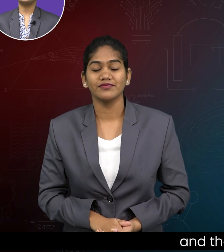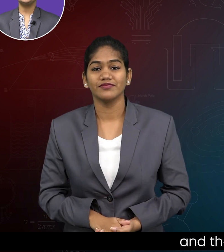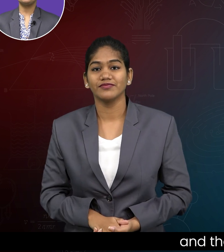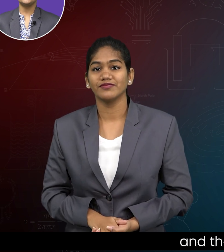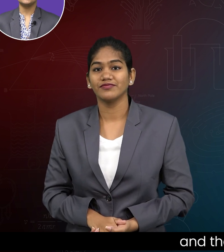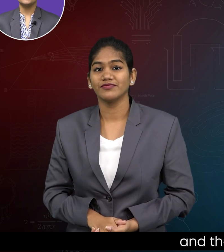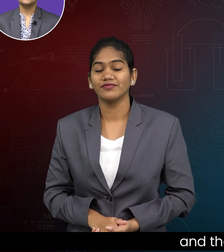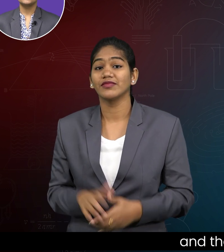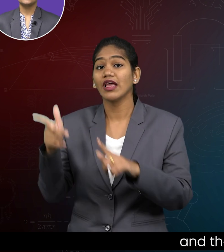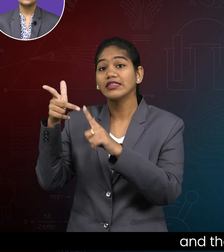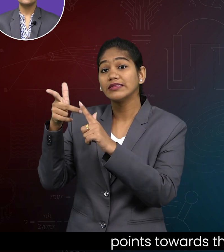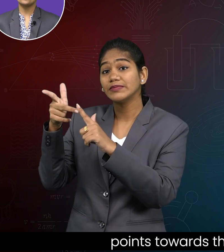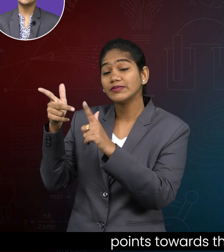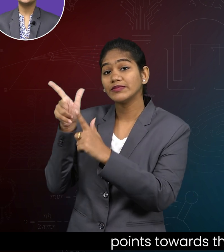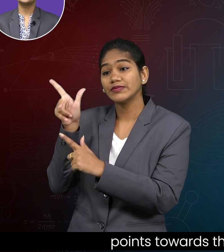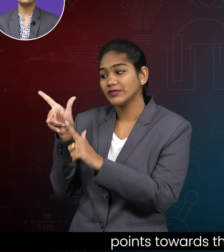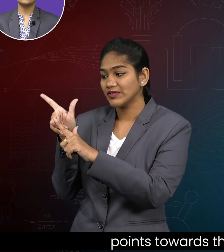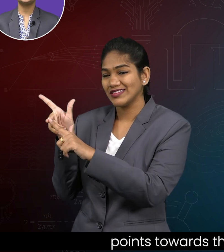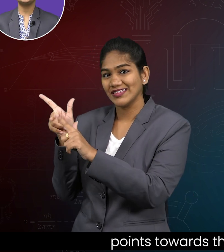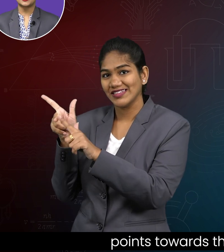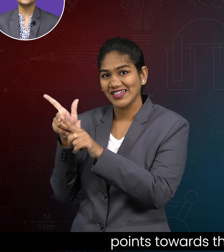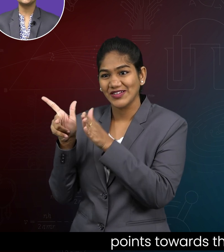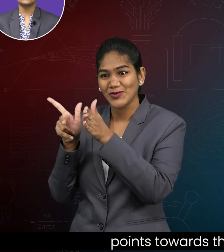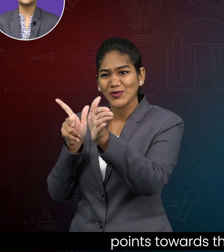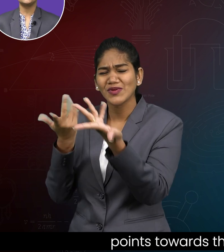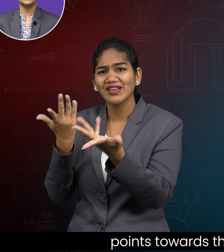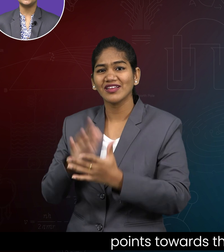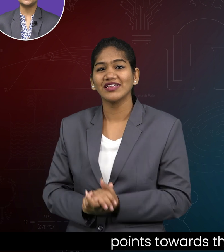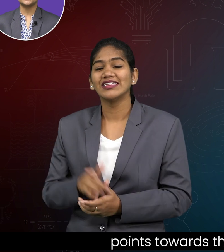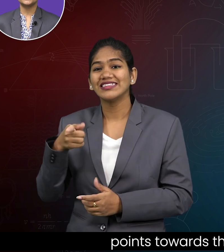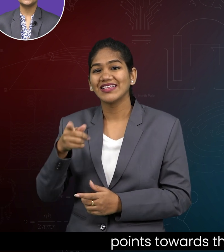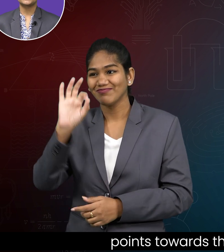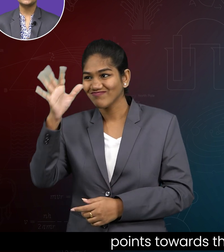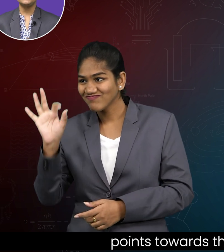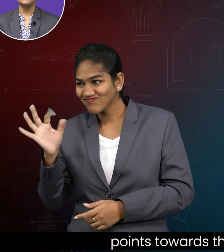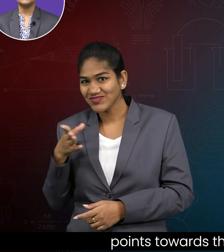And the middle finger points towards the direction of the current.